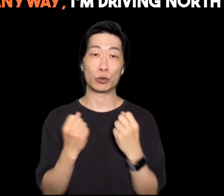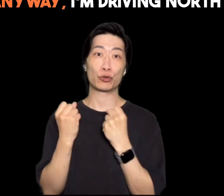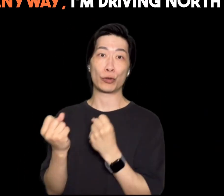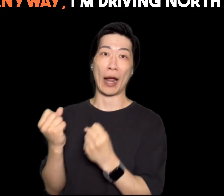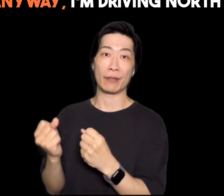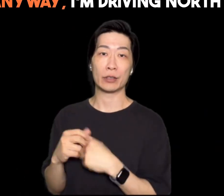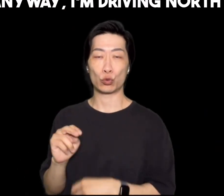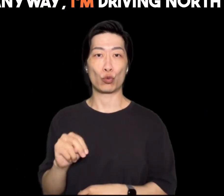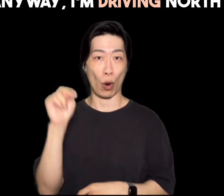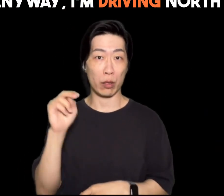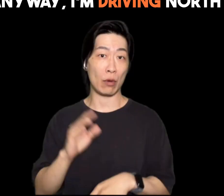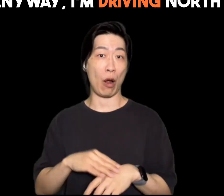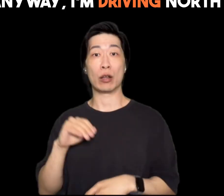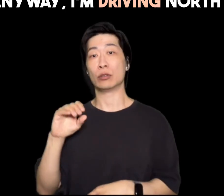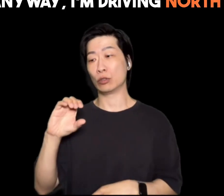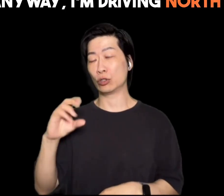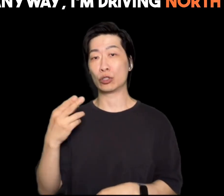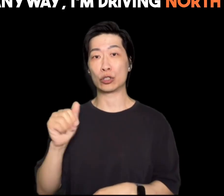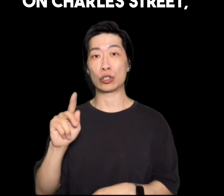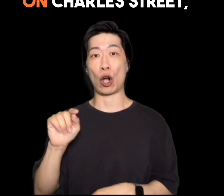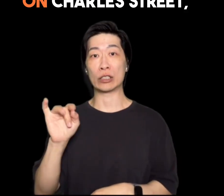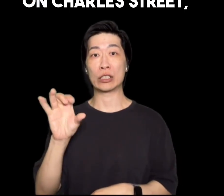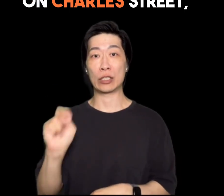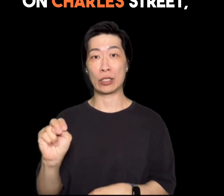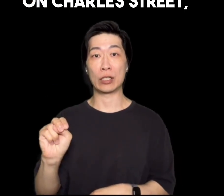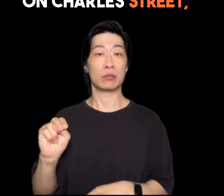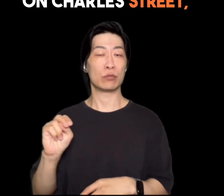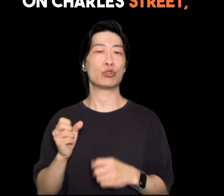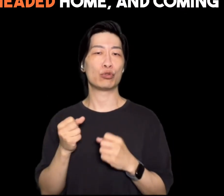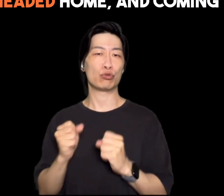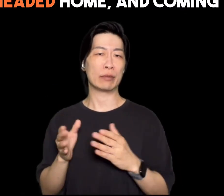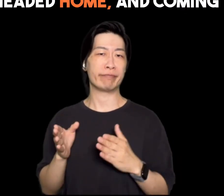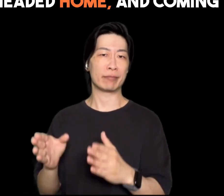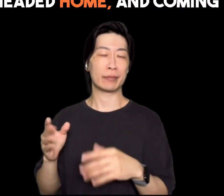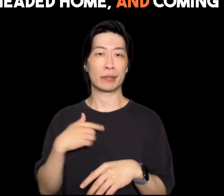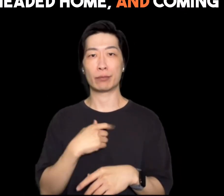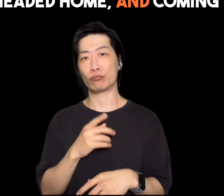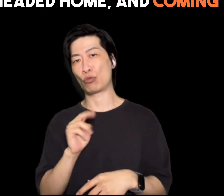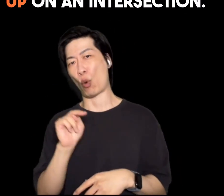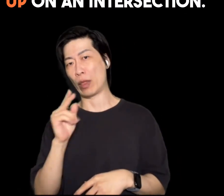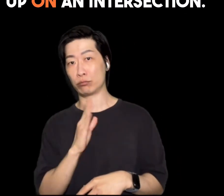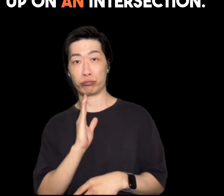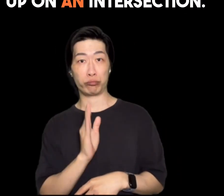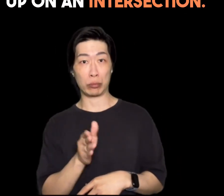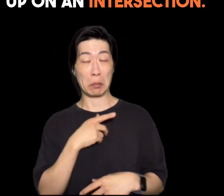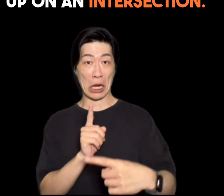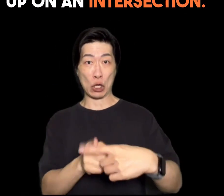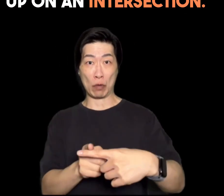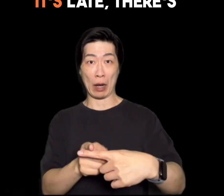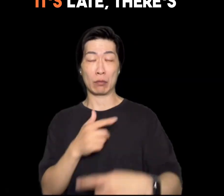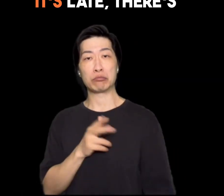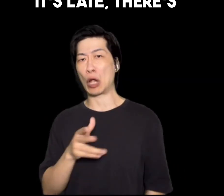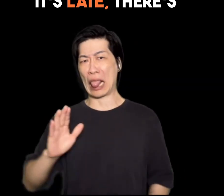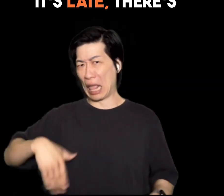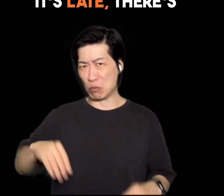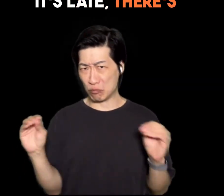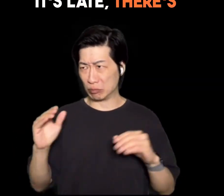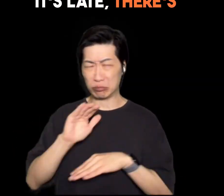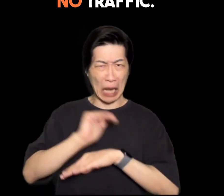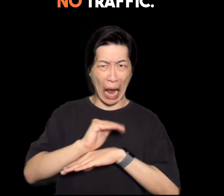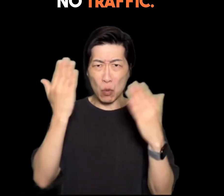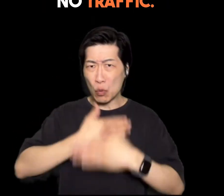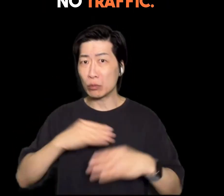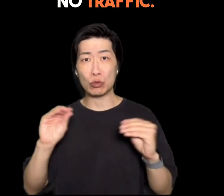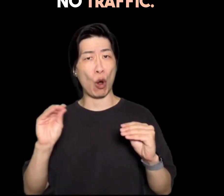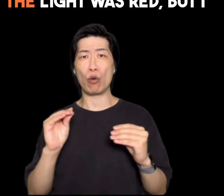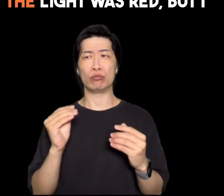ricevi. Anyway, I'm driving north on Charles Street, headed home, and coming up on an intersection. It's late, there's